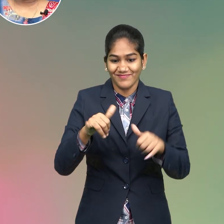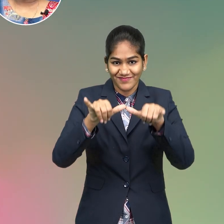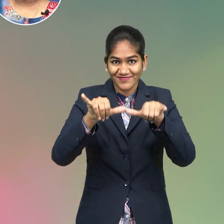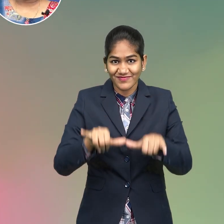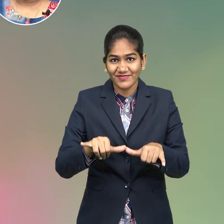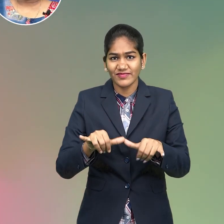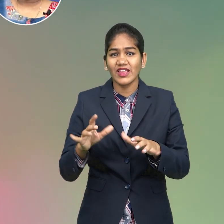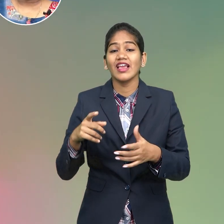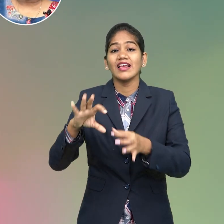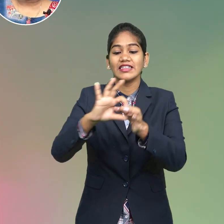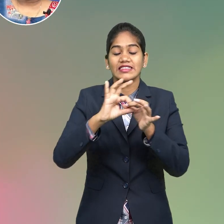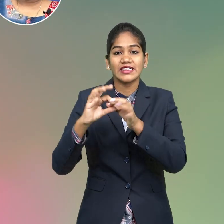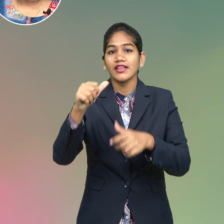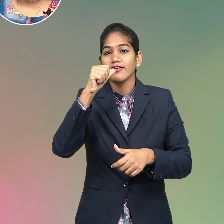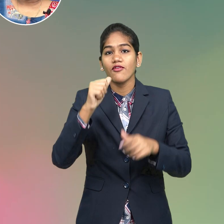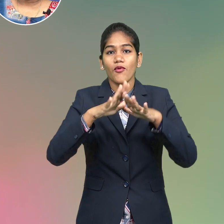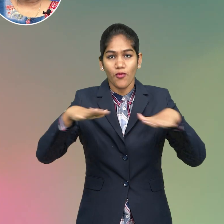Land-water relationship.